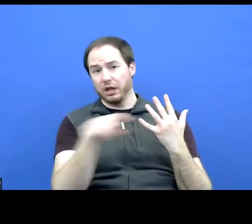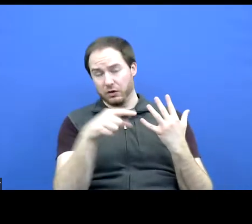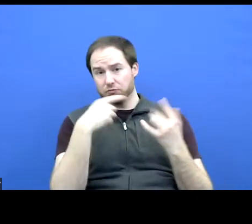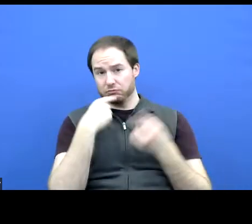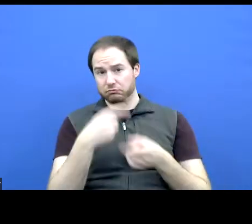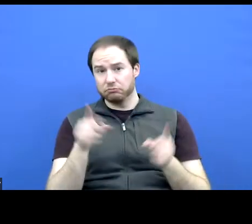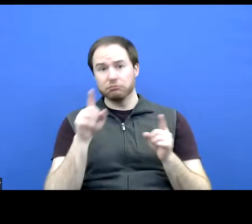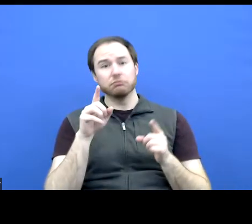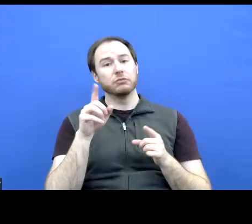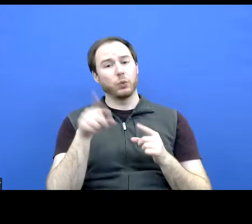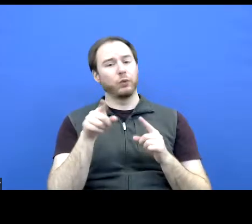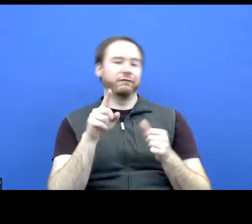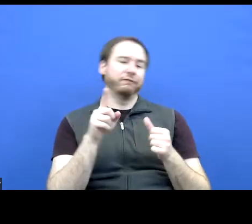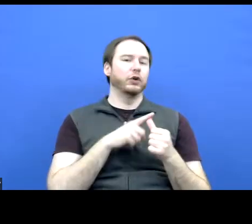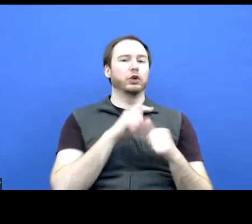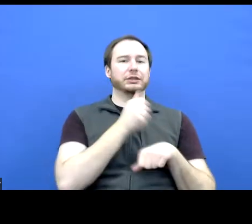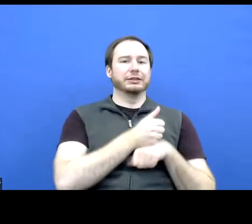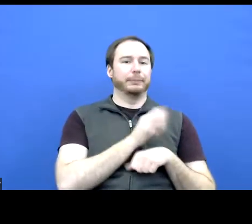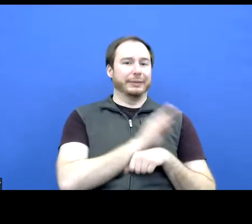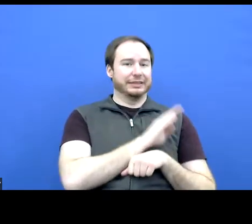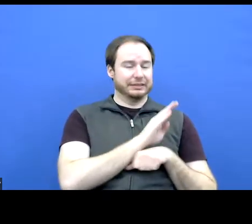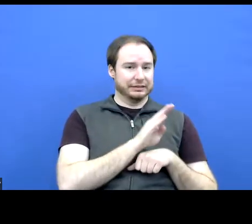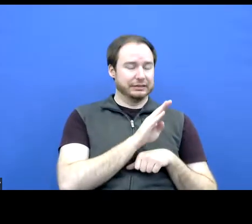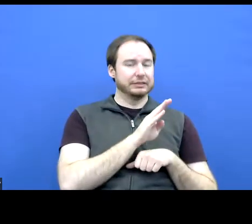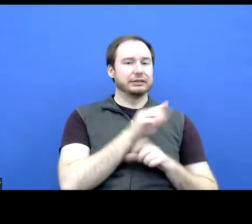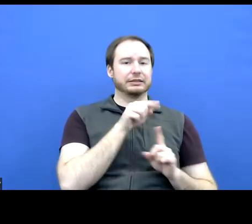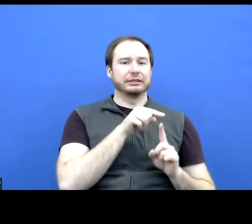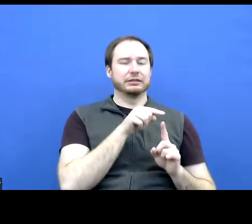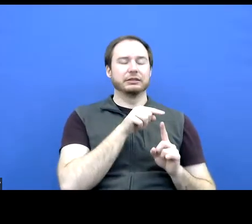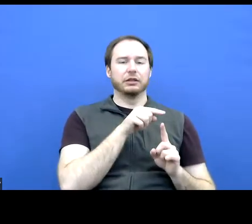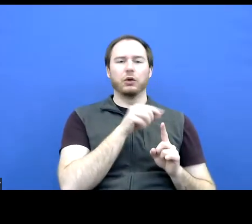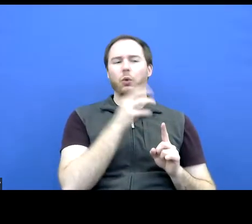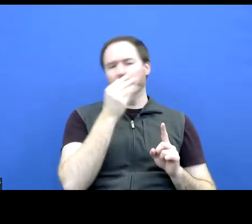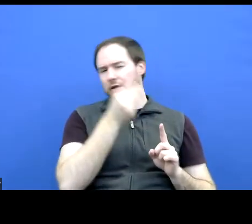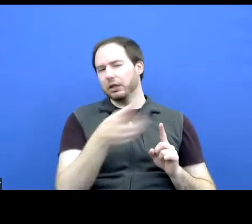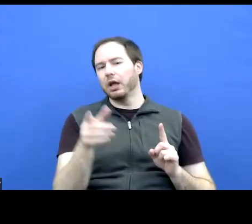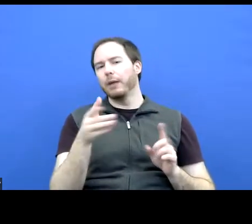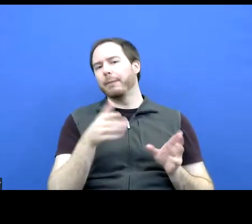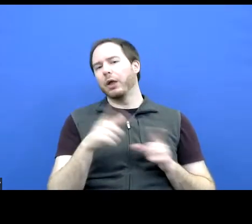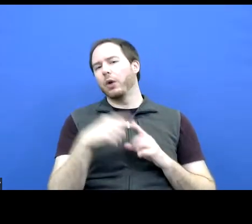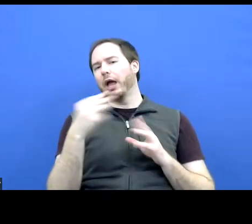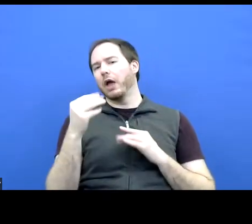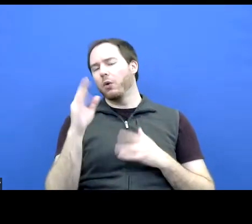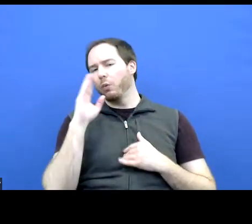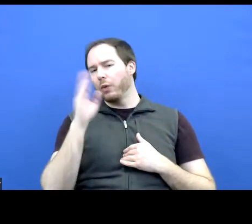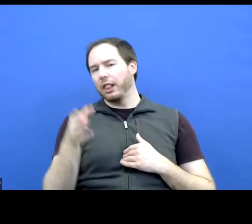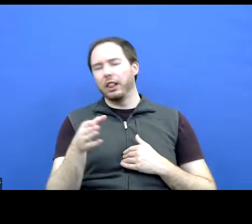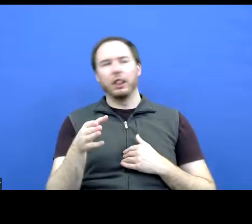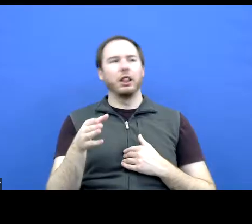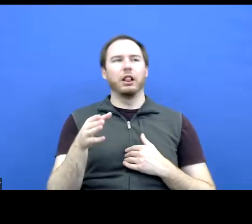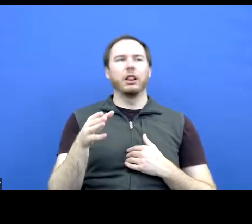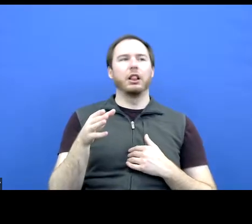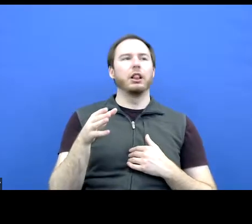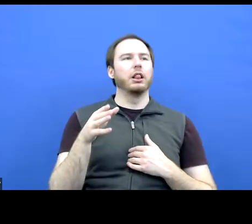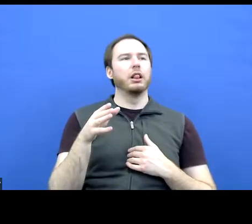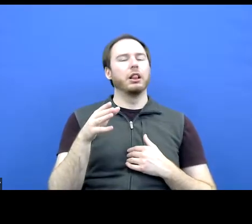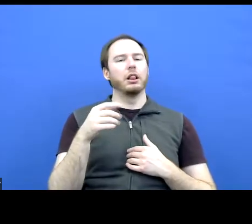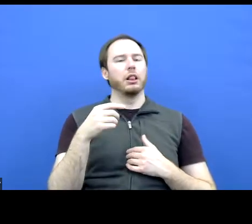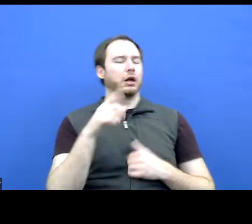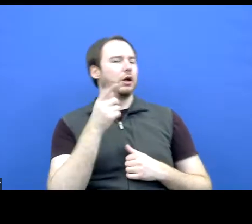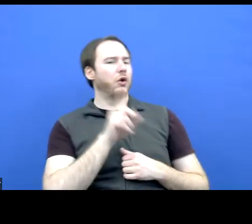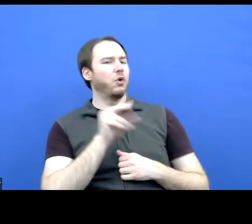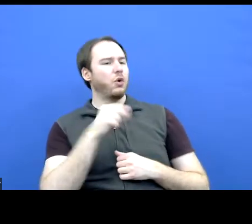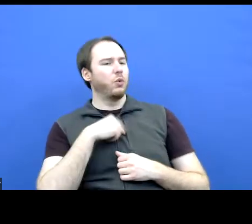say that was when you were first opening the business, or did you tell them about the outdoor business? No, we just was telling them about the outdoor, just